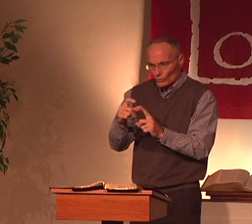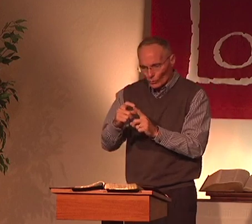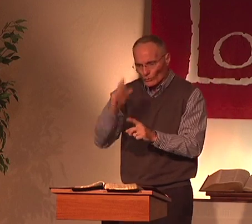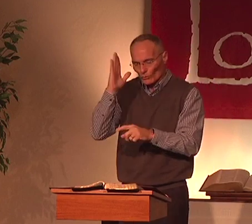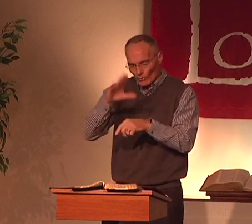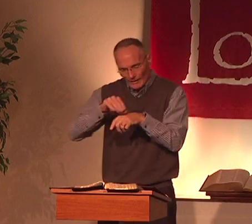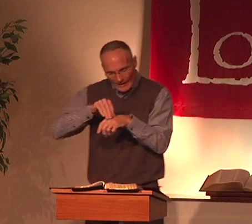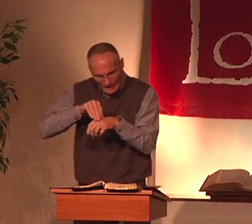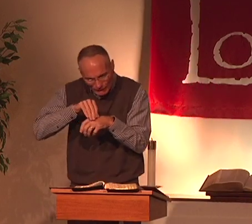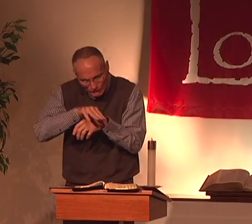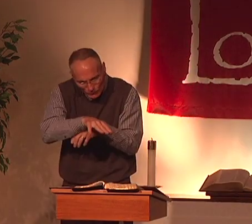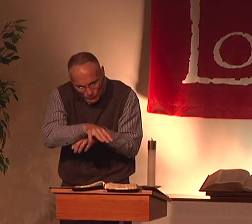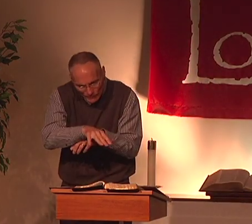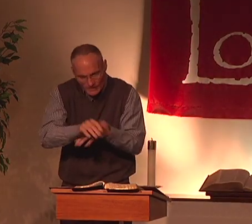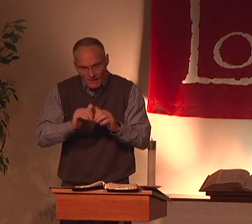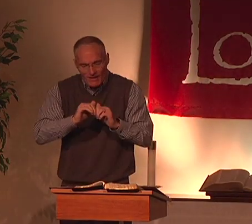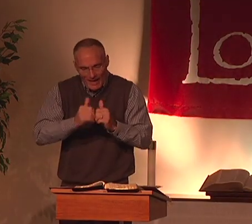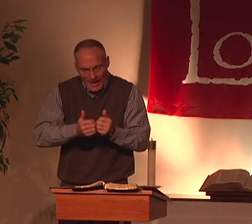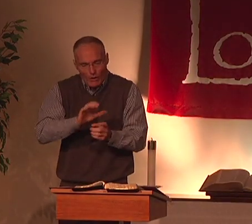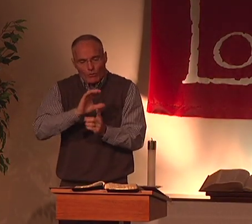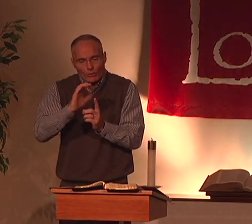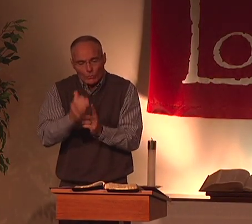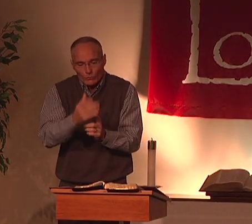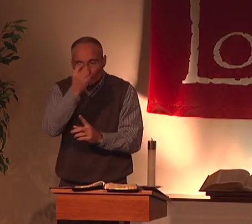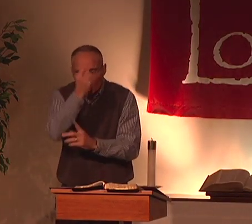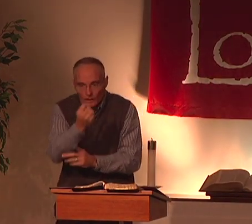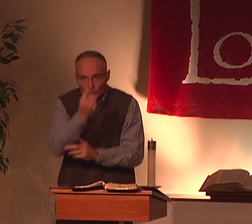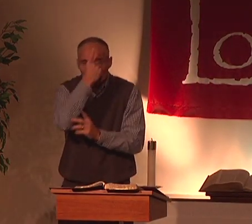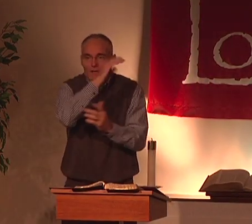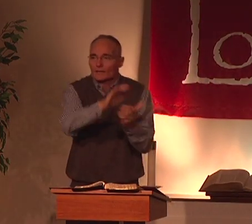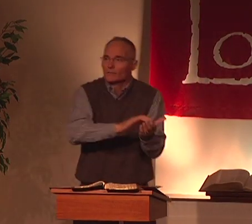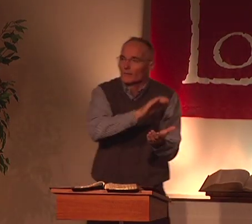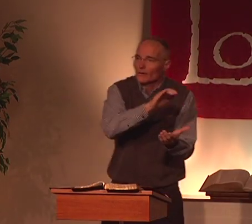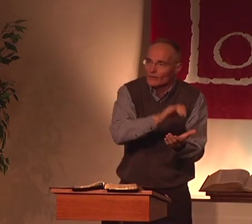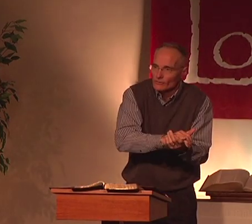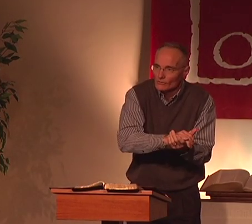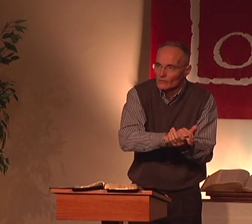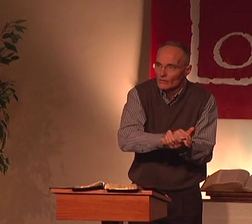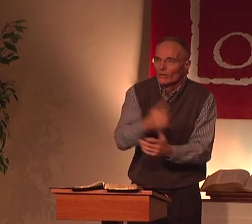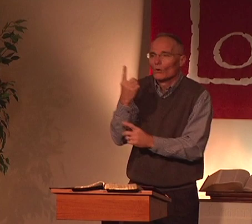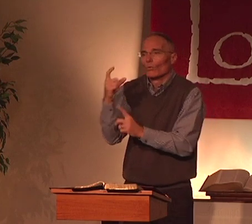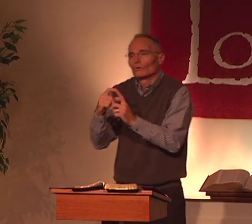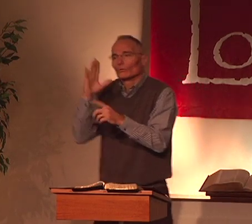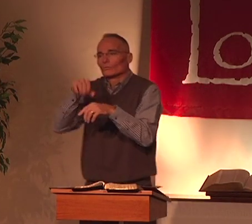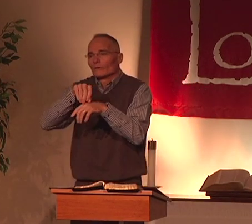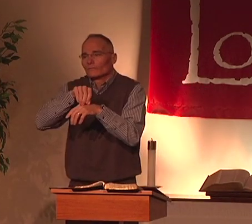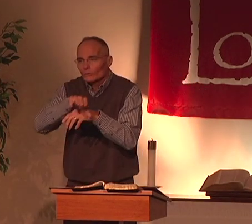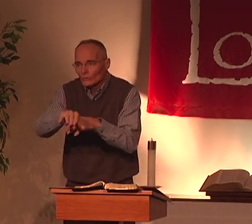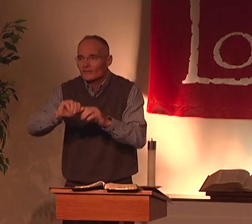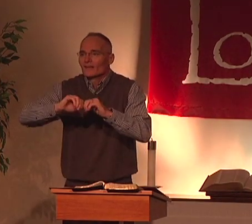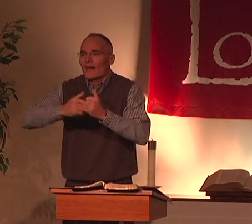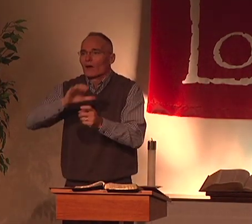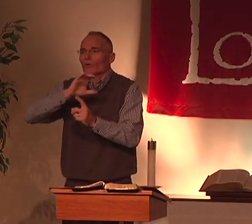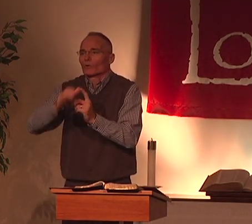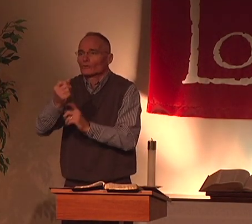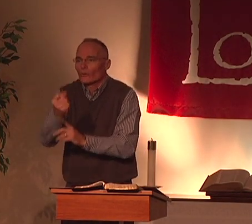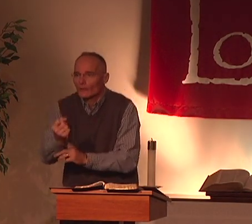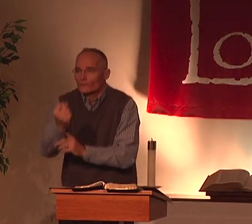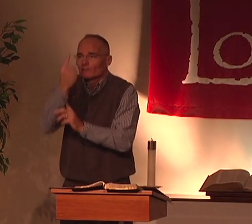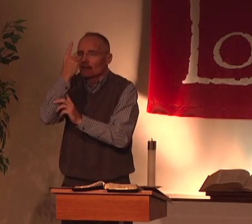Because that one word Will influence How the culture Understands marriage One word will influence How the